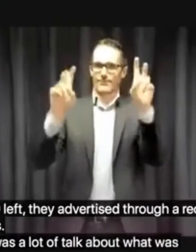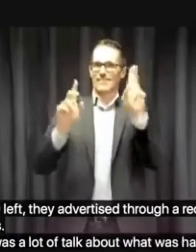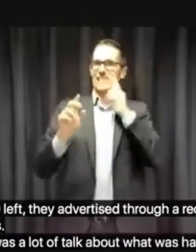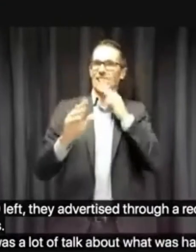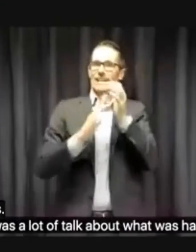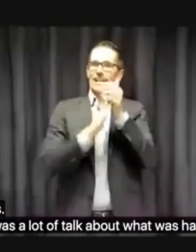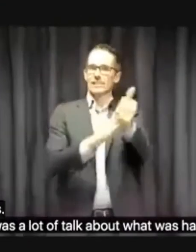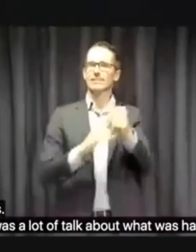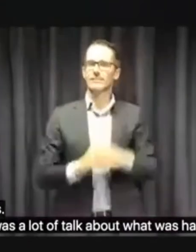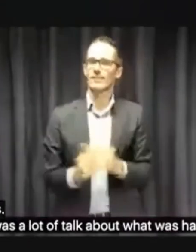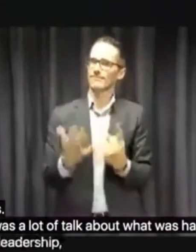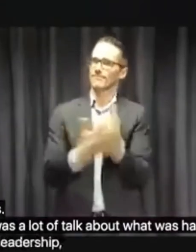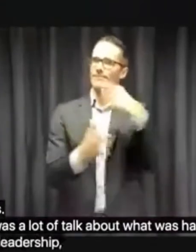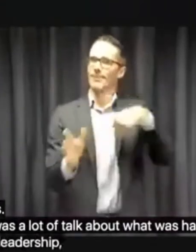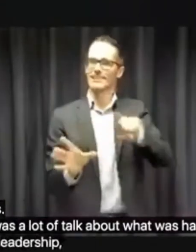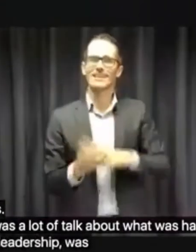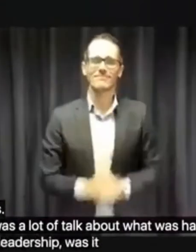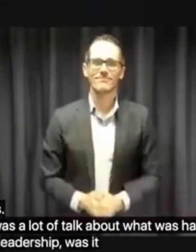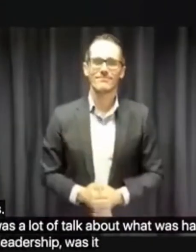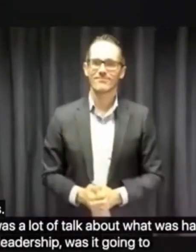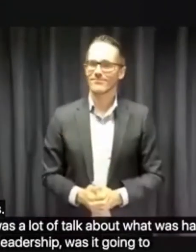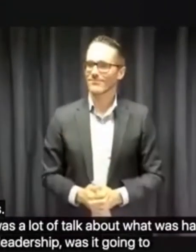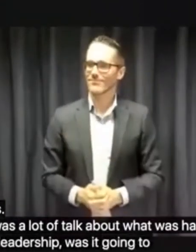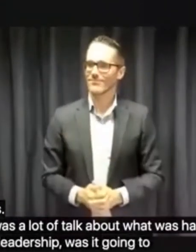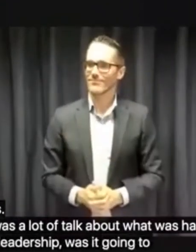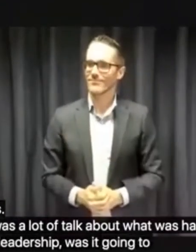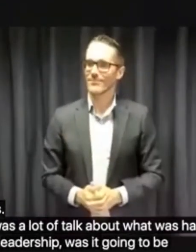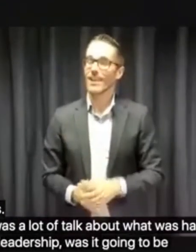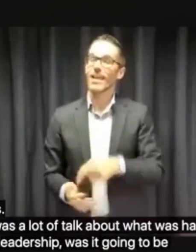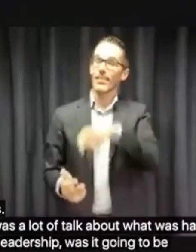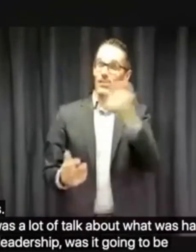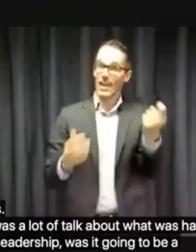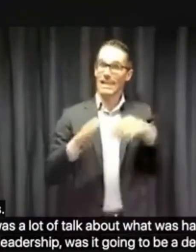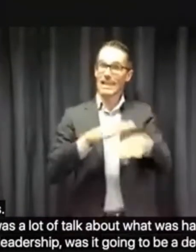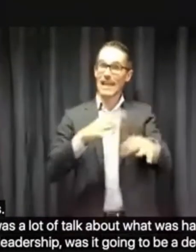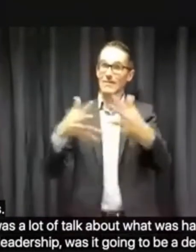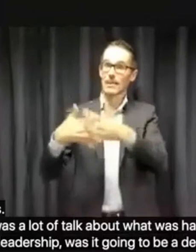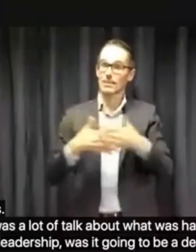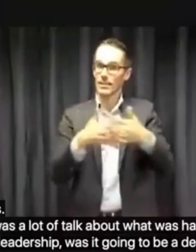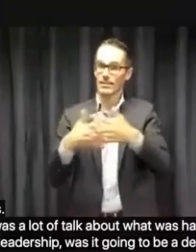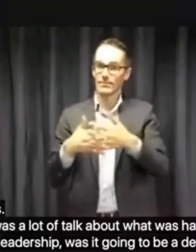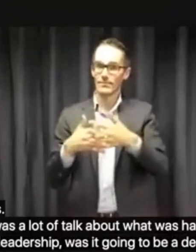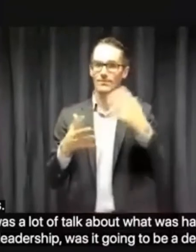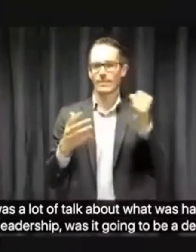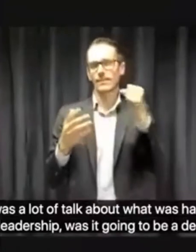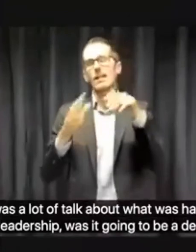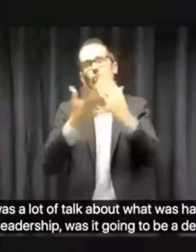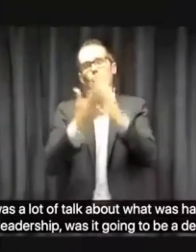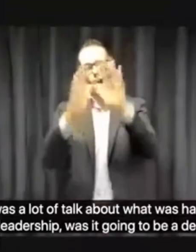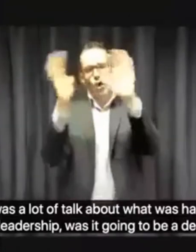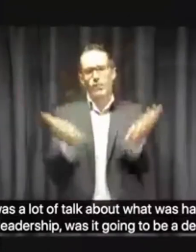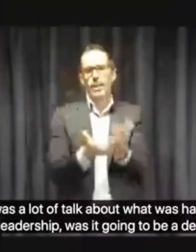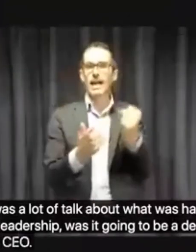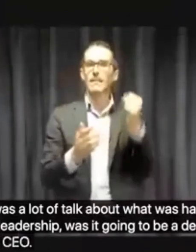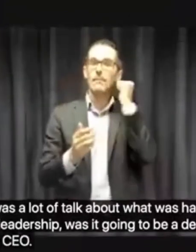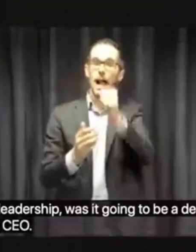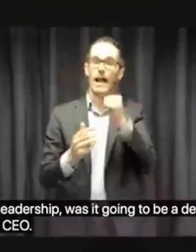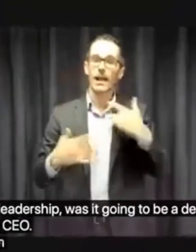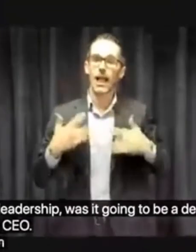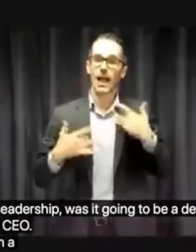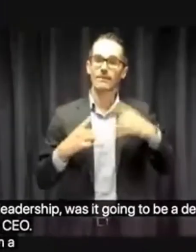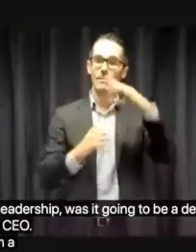whole topic in the community. What is the leadership? And that's cropped up a number of times this year. Then again, in the United